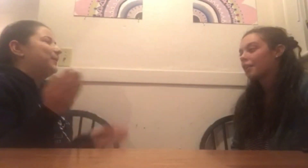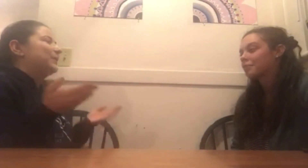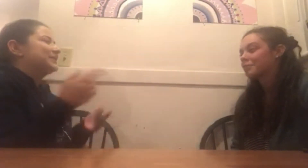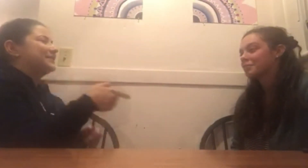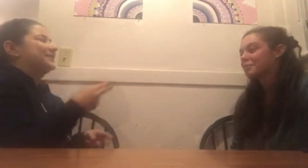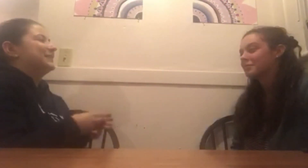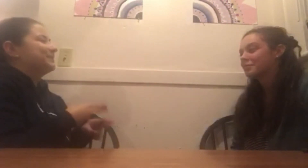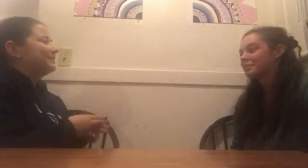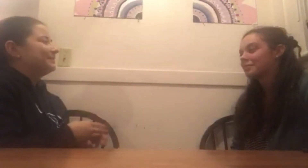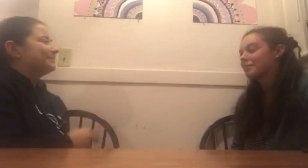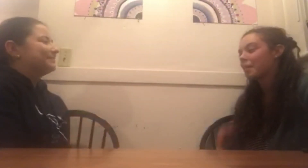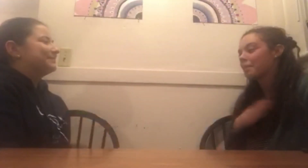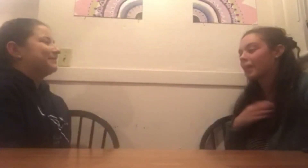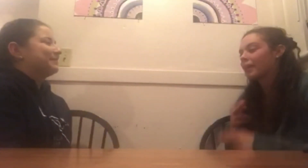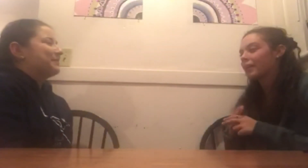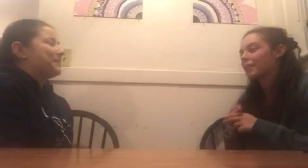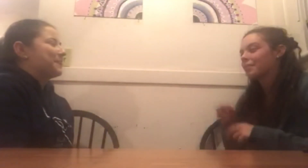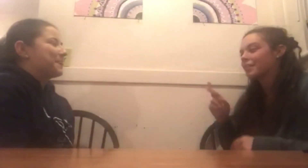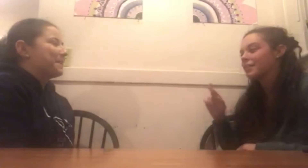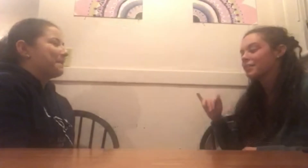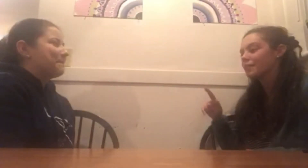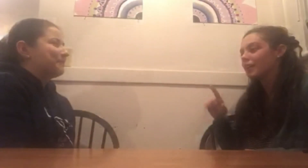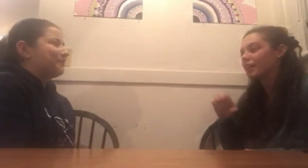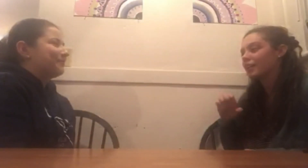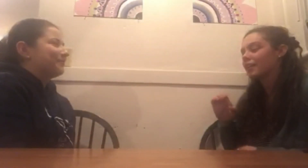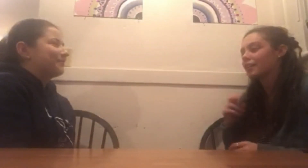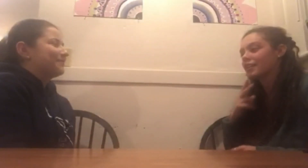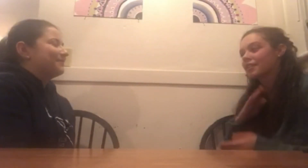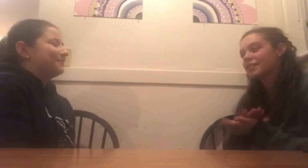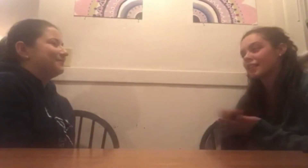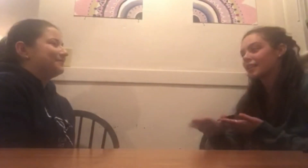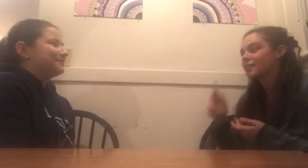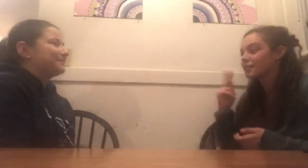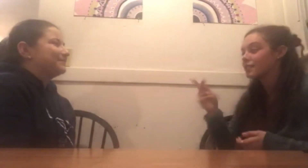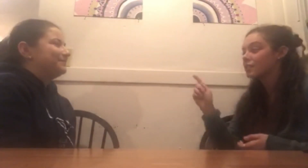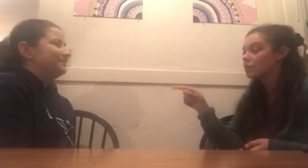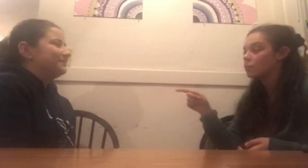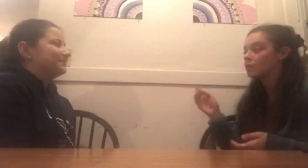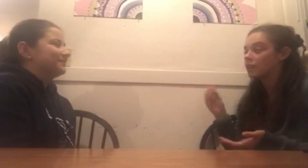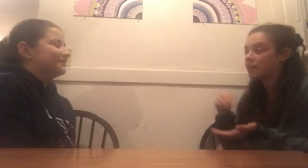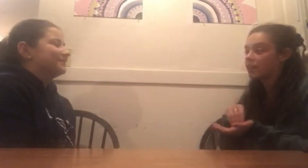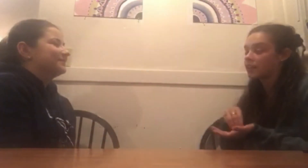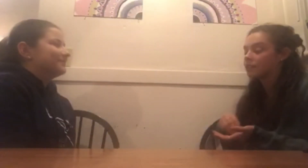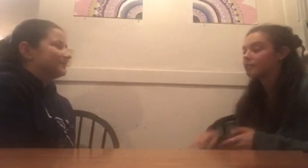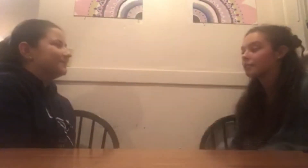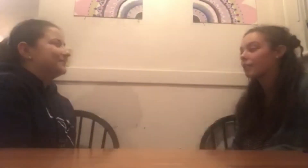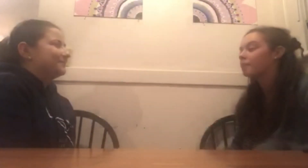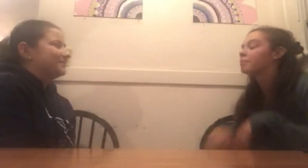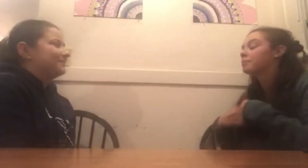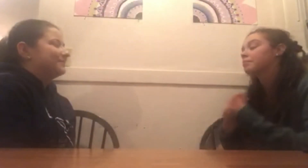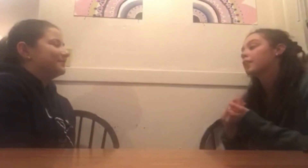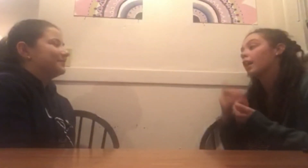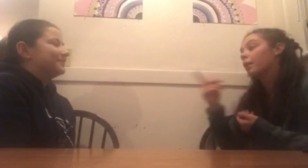What's your name? My name is Rylee. It's nice to see you again. How are